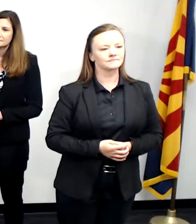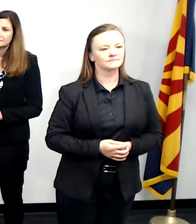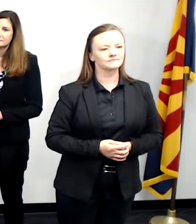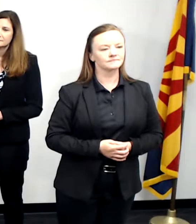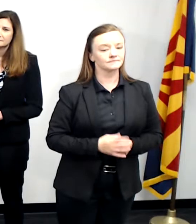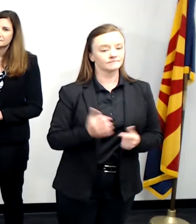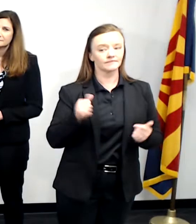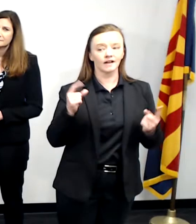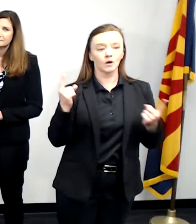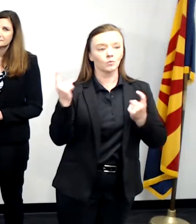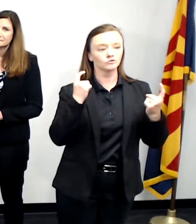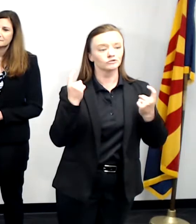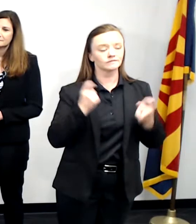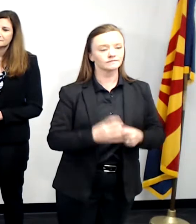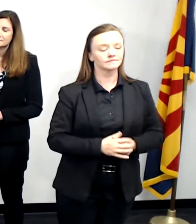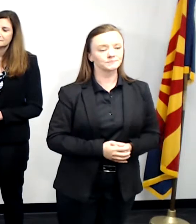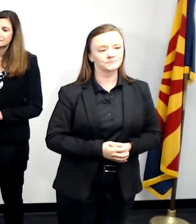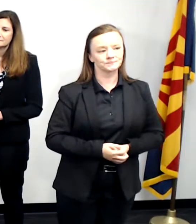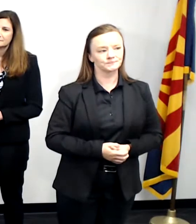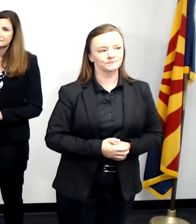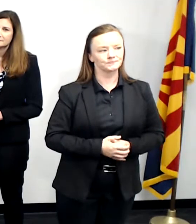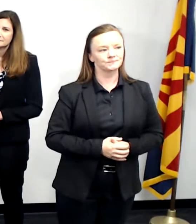Do we have any questions for Dr. Sunenshine?